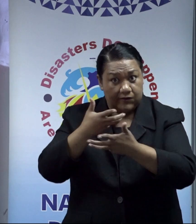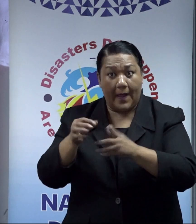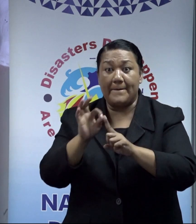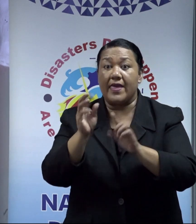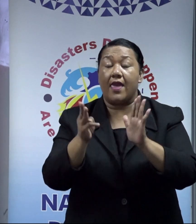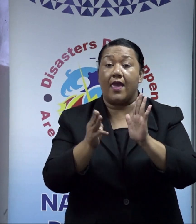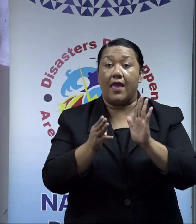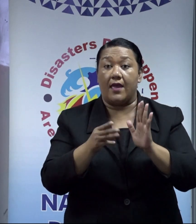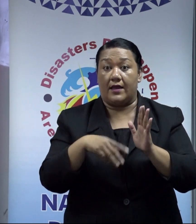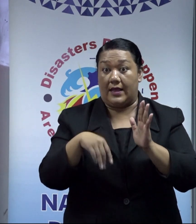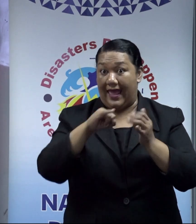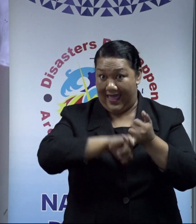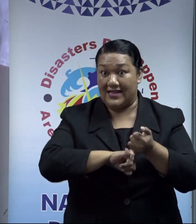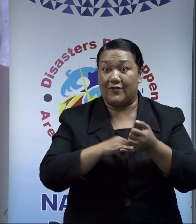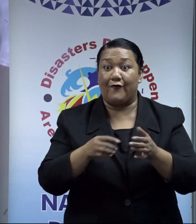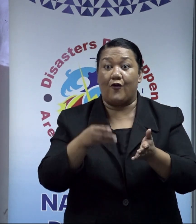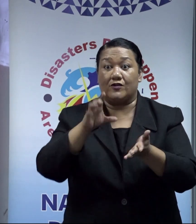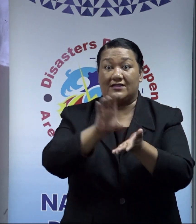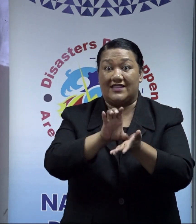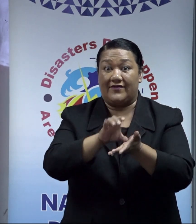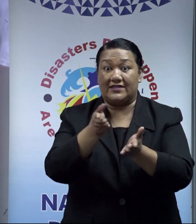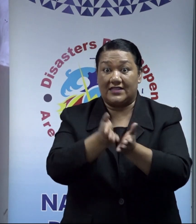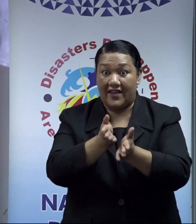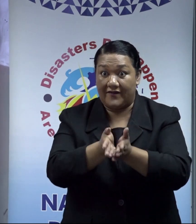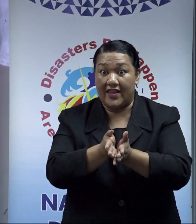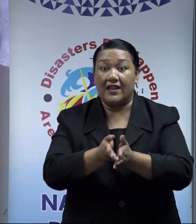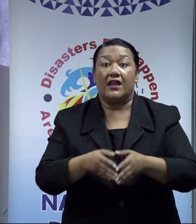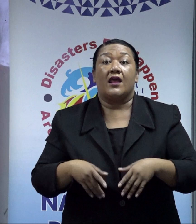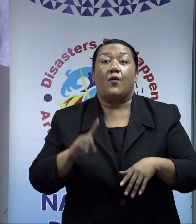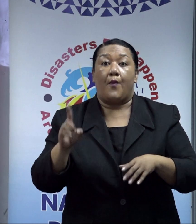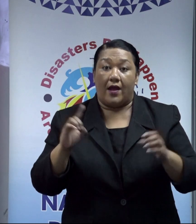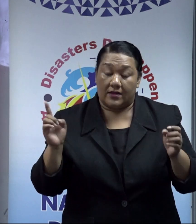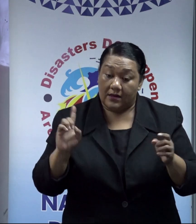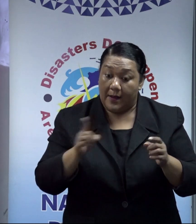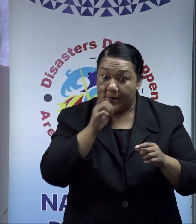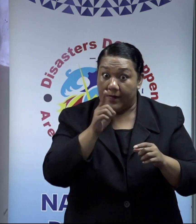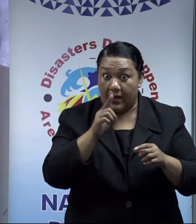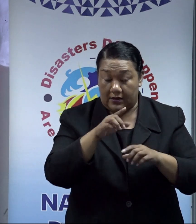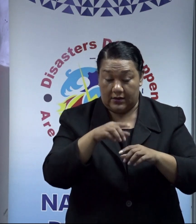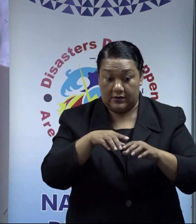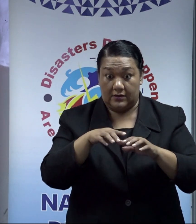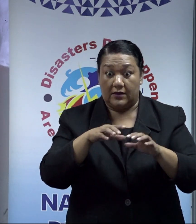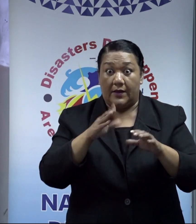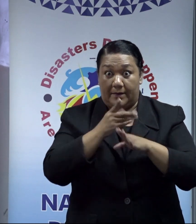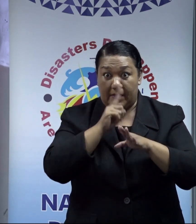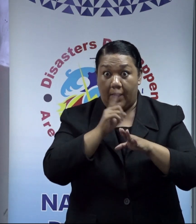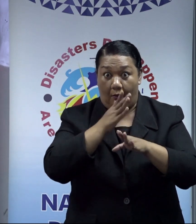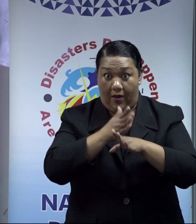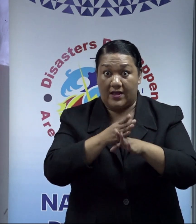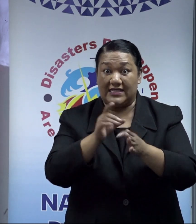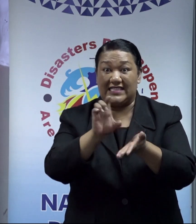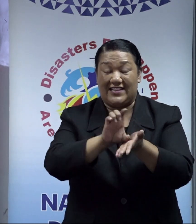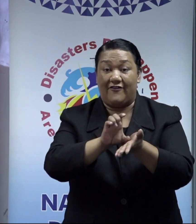secretary for civil service, non-essential civil servants are encouraged to seek permission from their supervisors for earlier